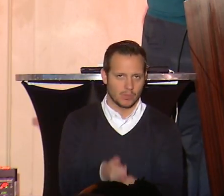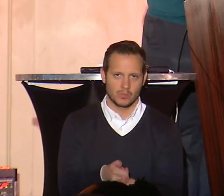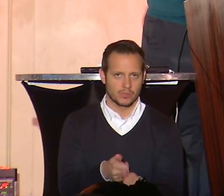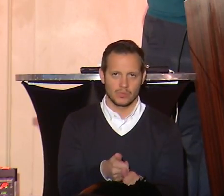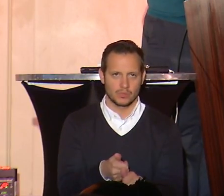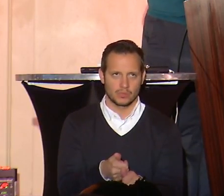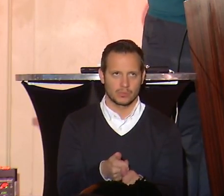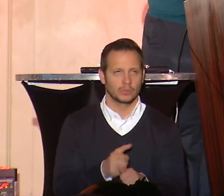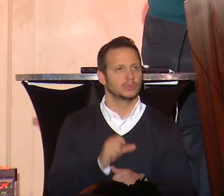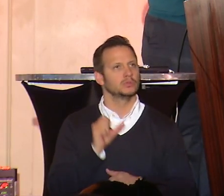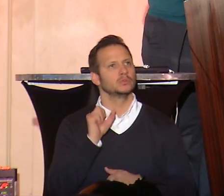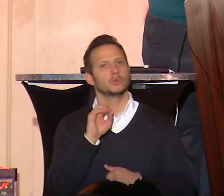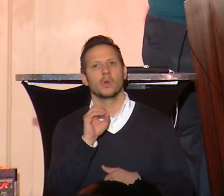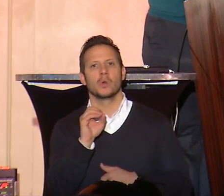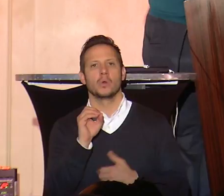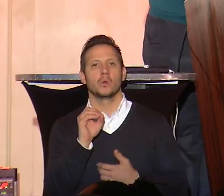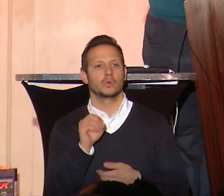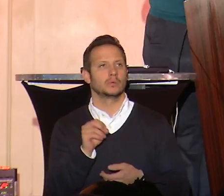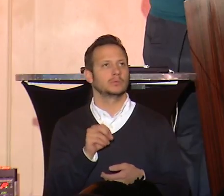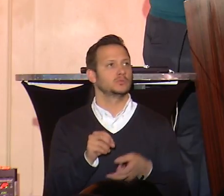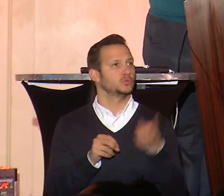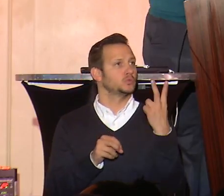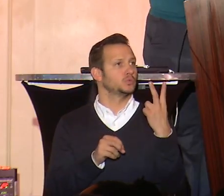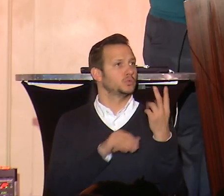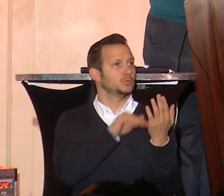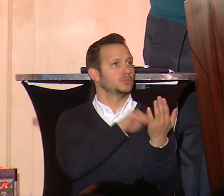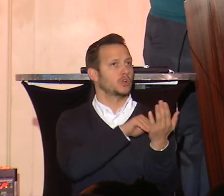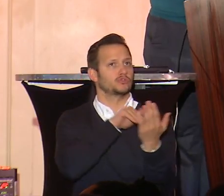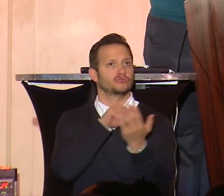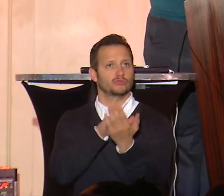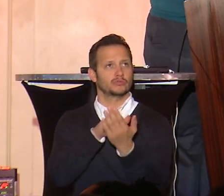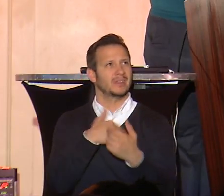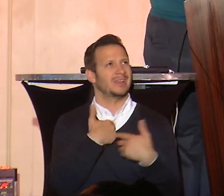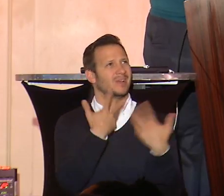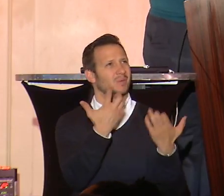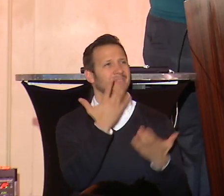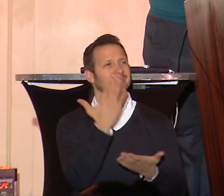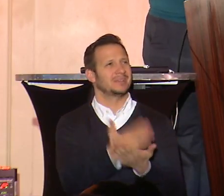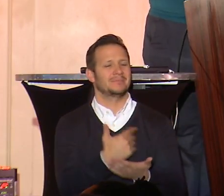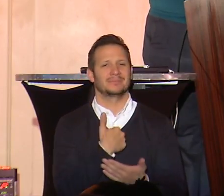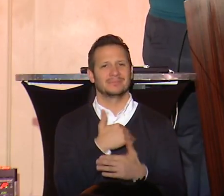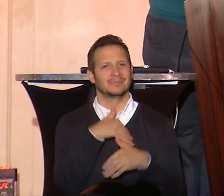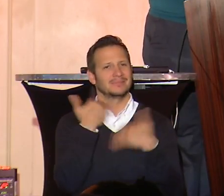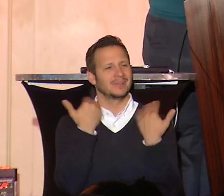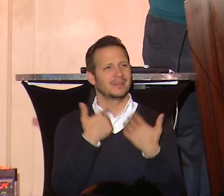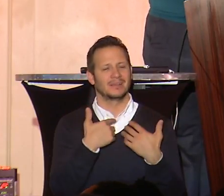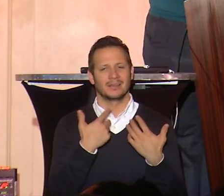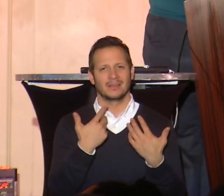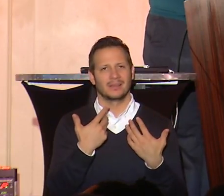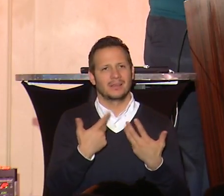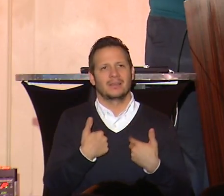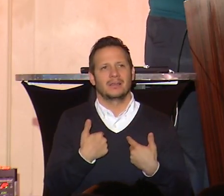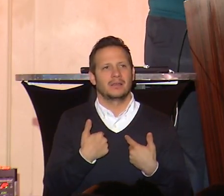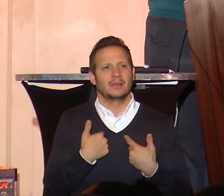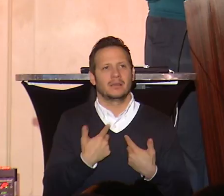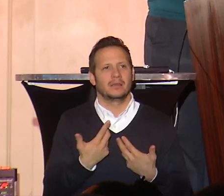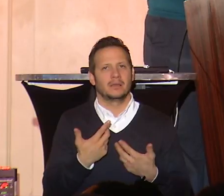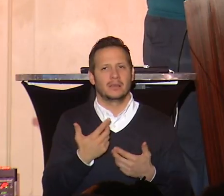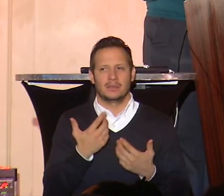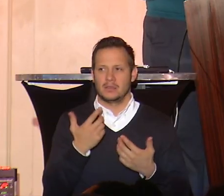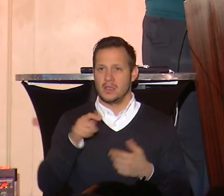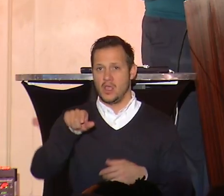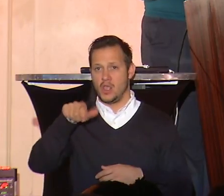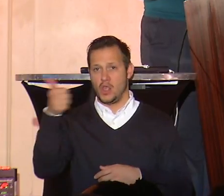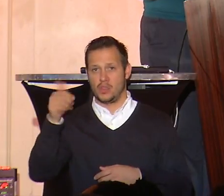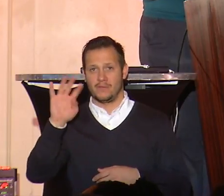that what do we say to physicians when we want it to stop, right? We just don't have, in 47 states,